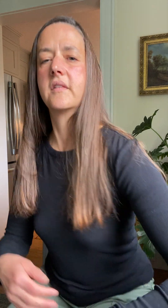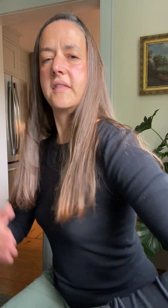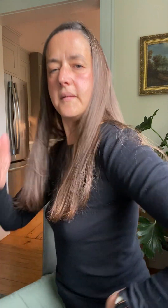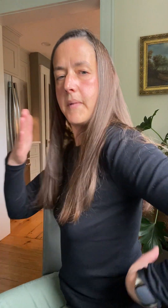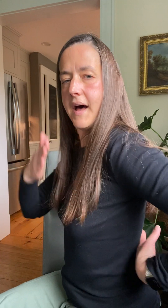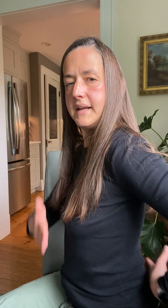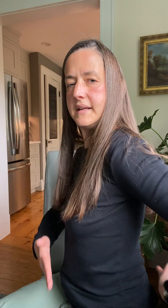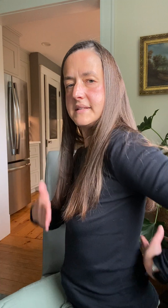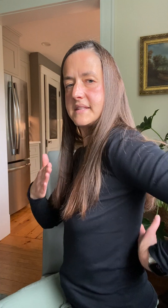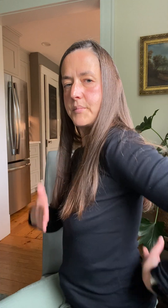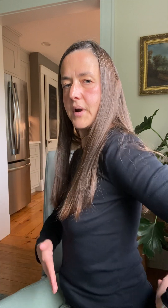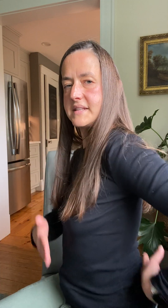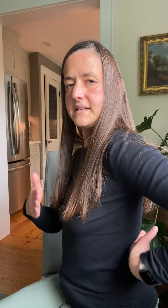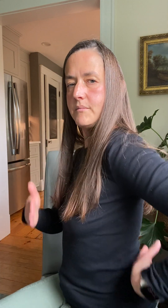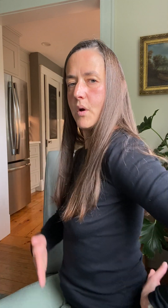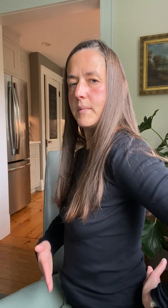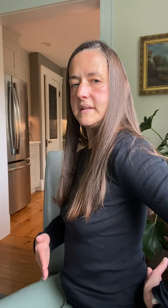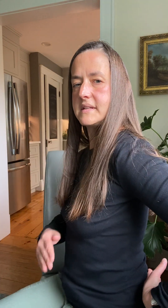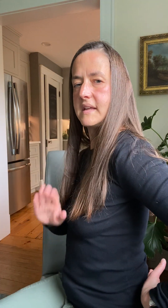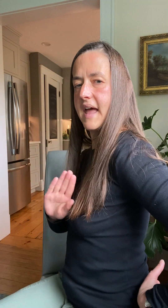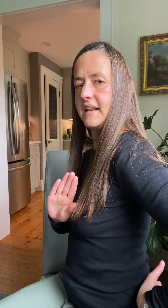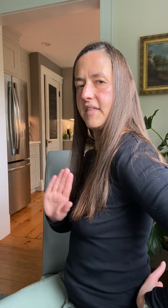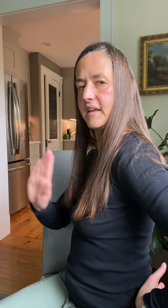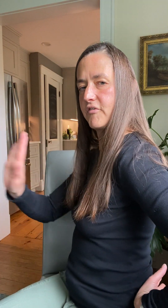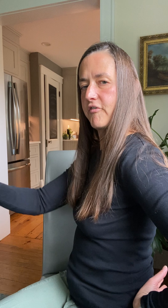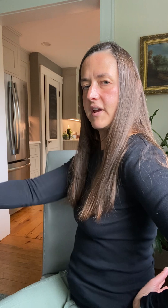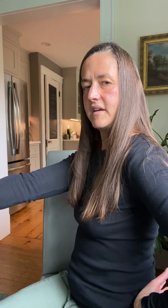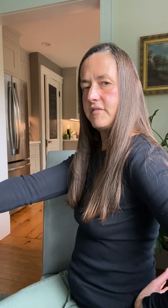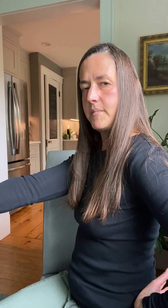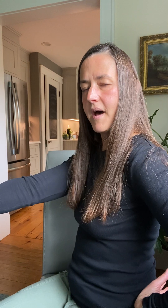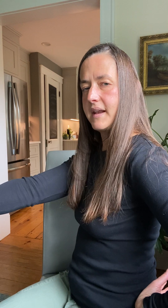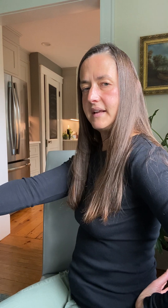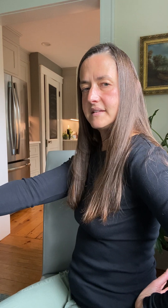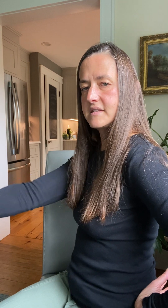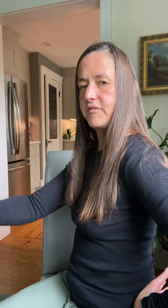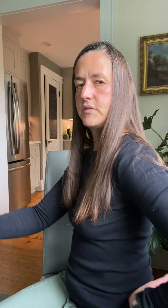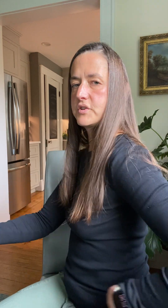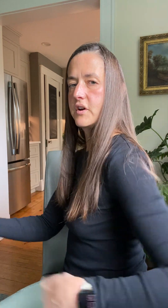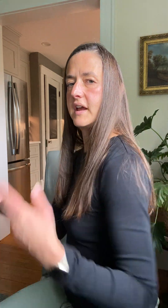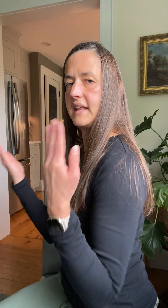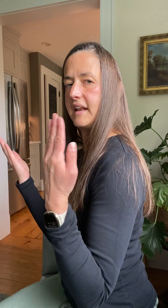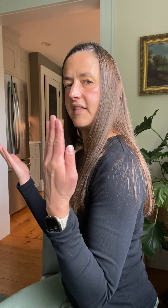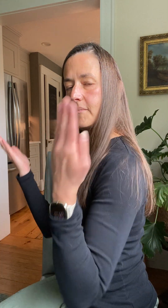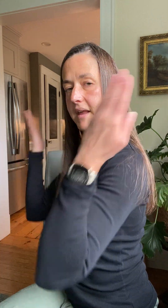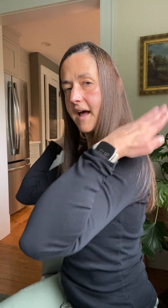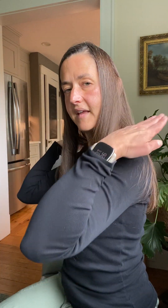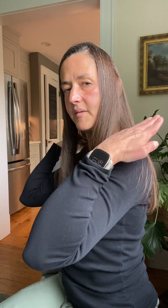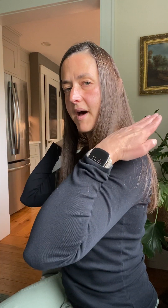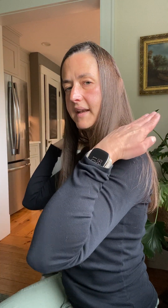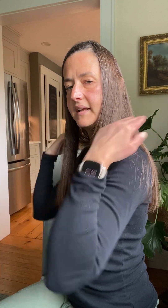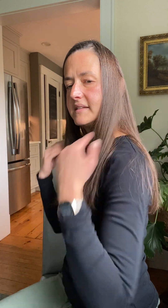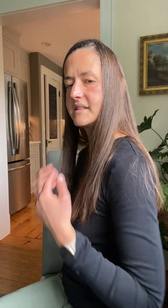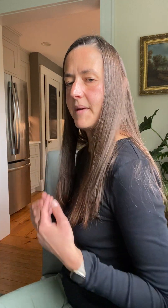the body is the present moment, anything in front of the body is the future, and anything behind the body is the